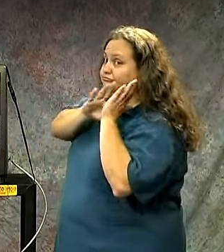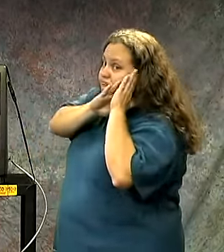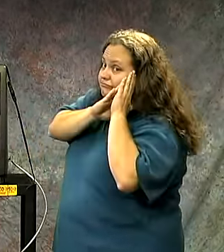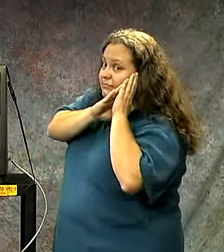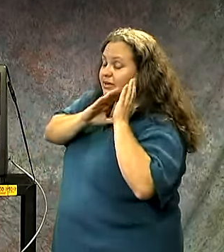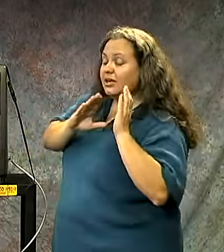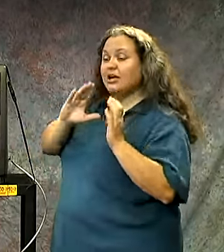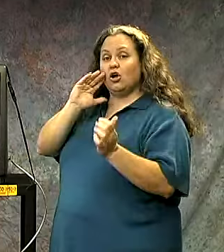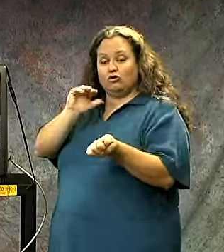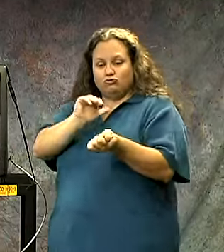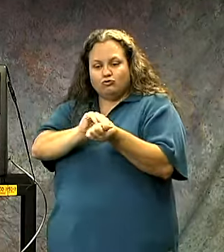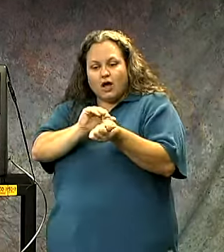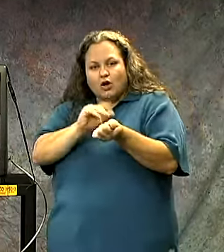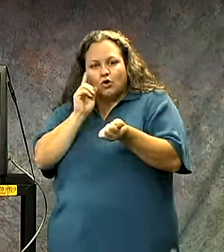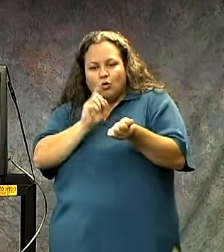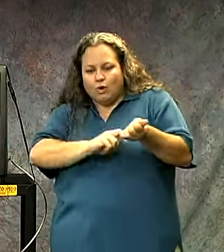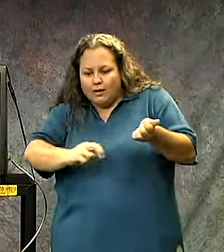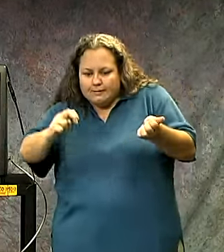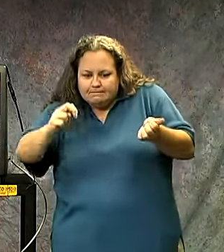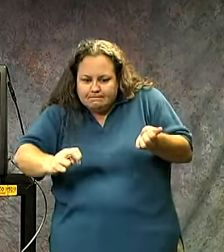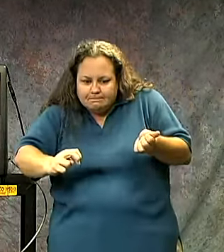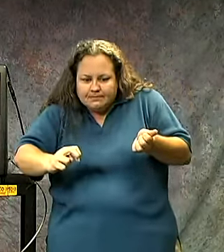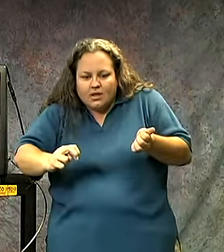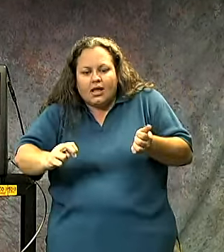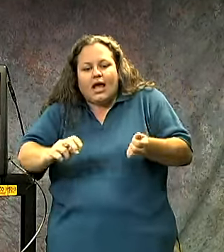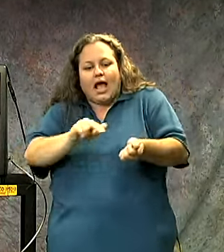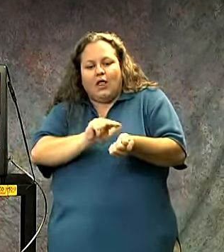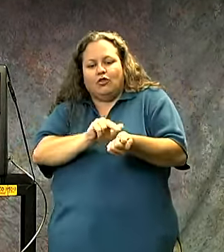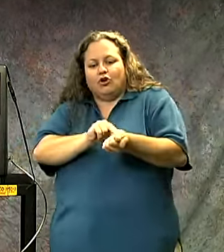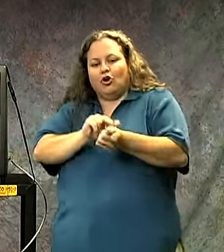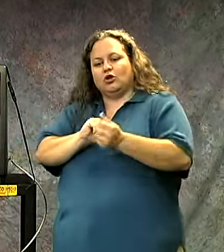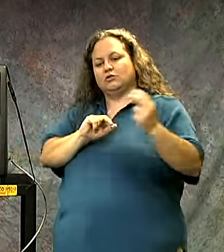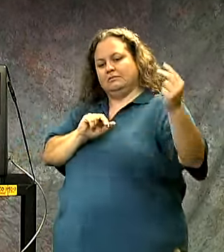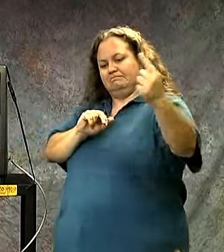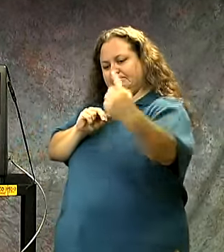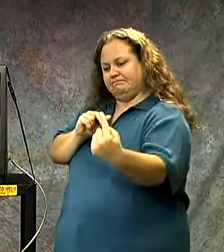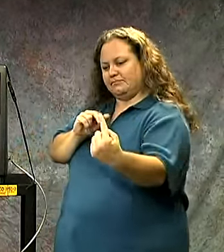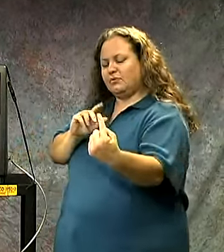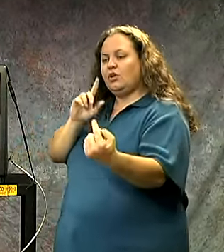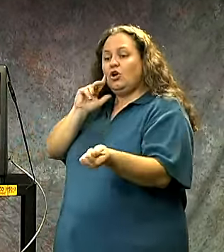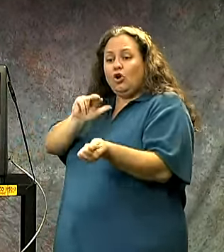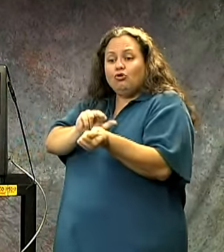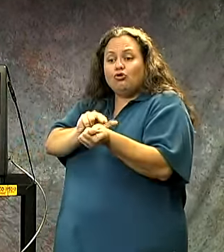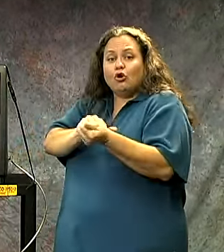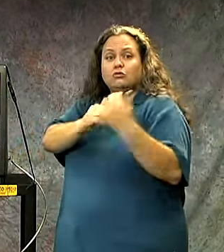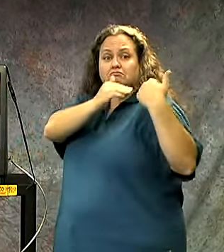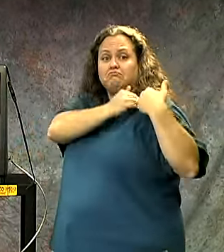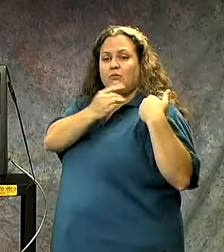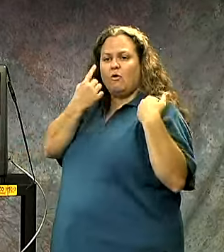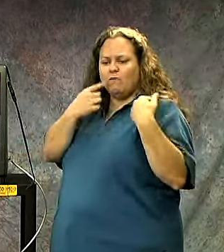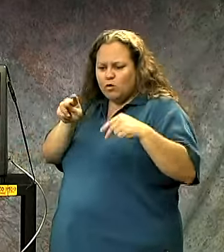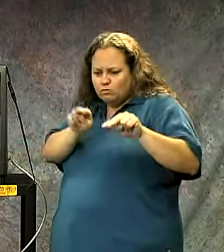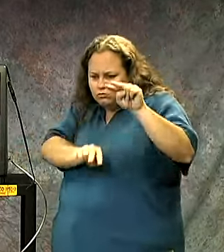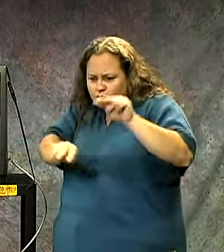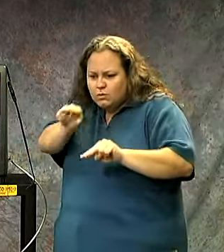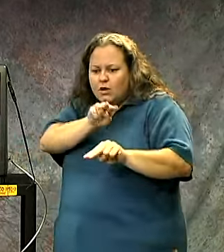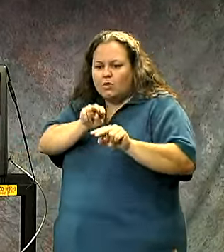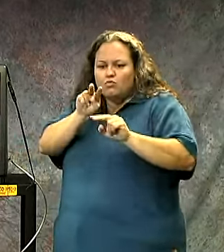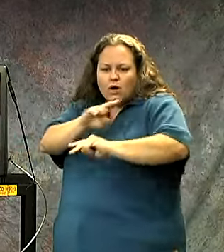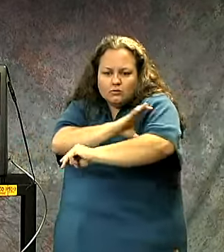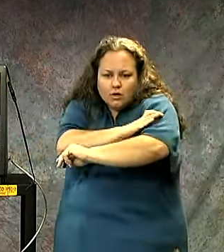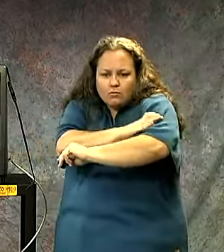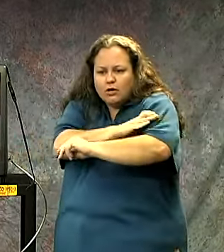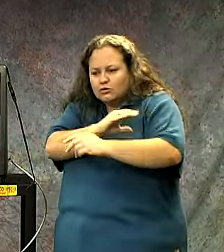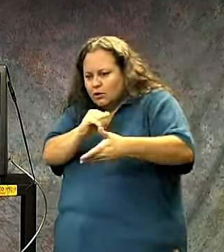on a pillow. The doctor will be on this side with the instrument and a nurse will be at the head of the bed. The nurse is there to monitor you, watch your